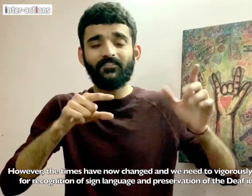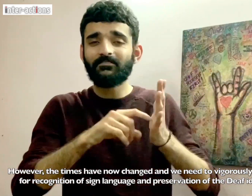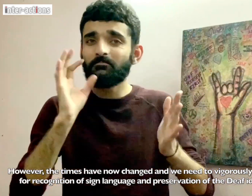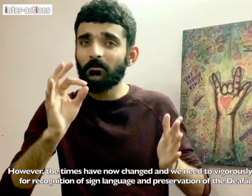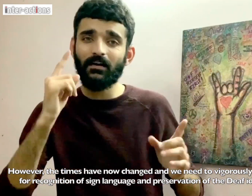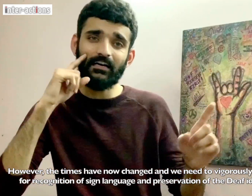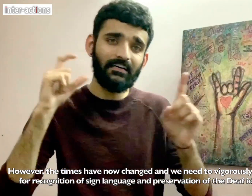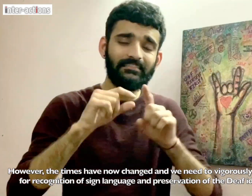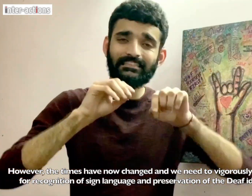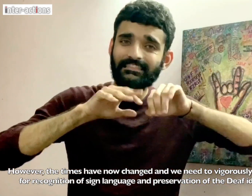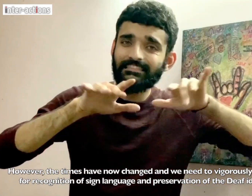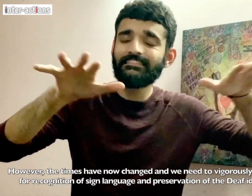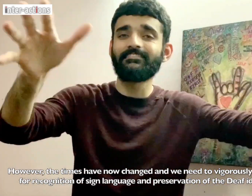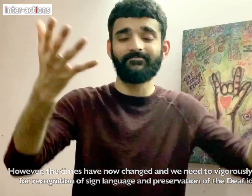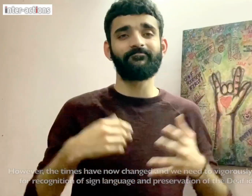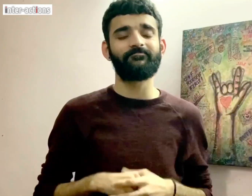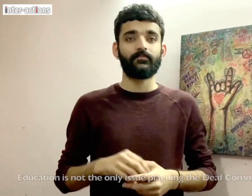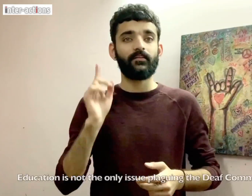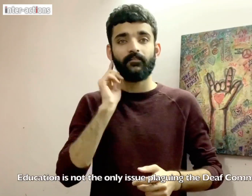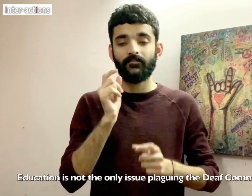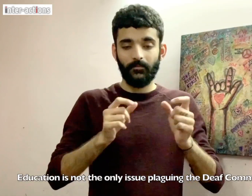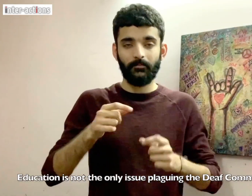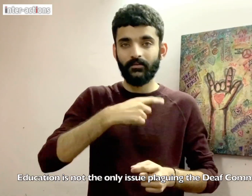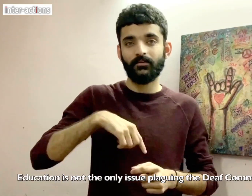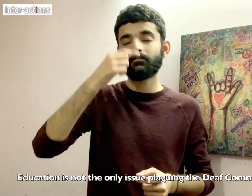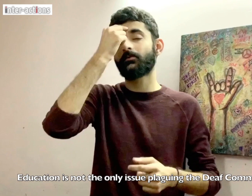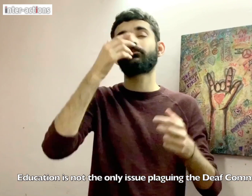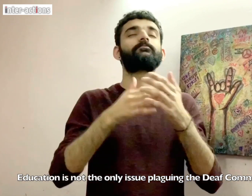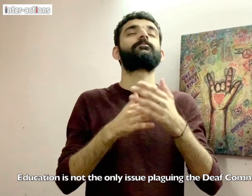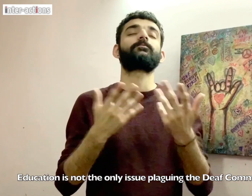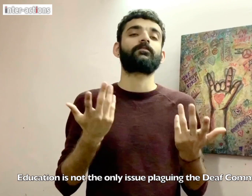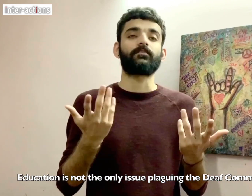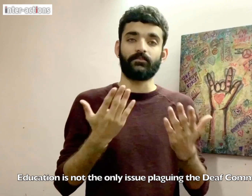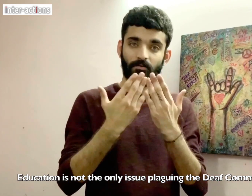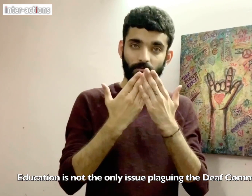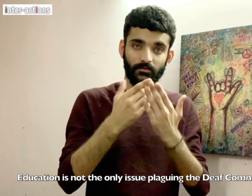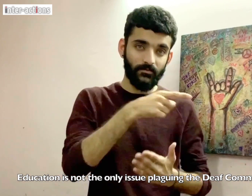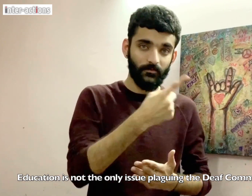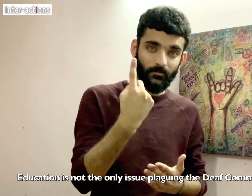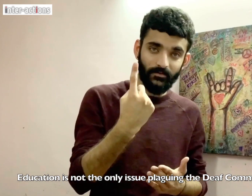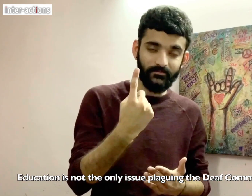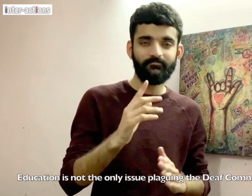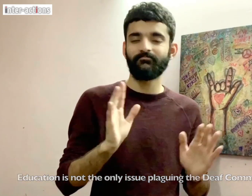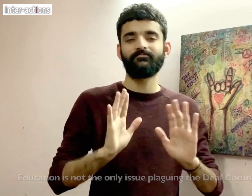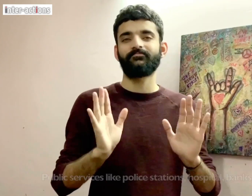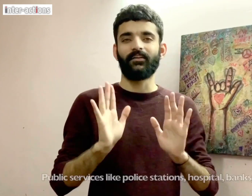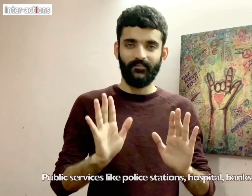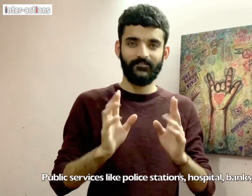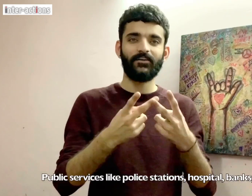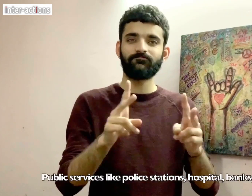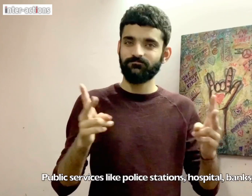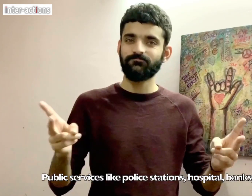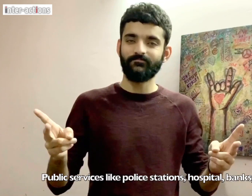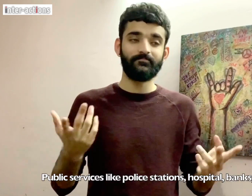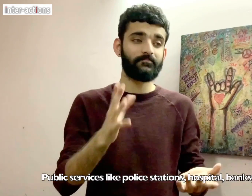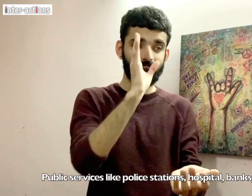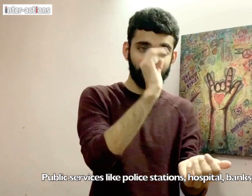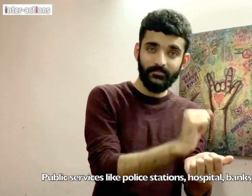advocate for recognition of sign language and preservation of the deaf identity. Education is not the only issue plaguing the deaf community. Public services like police